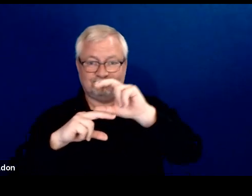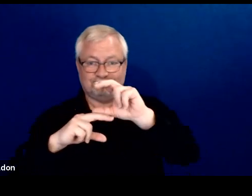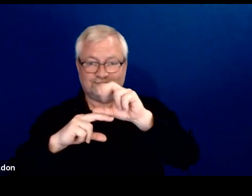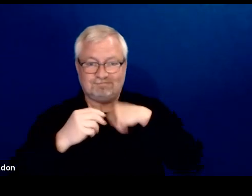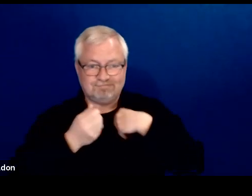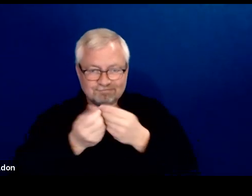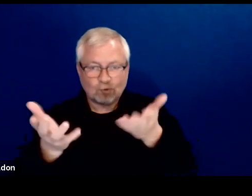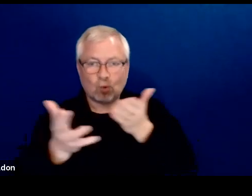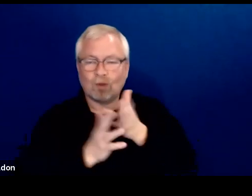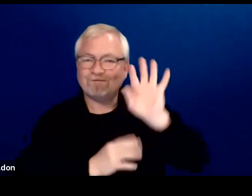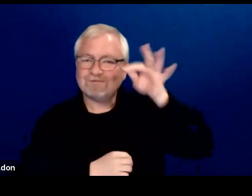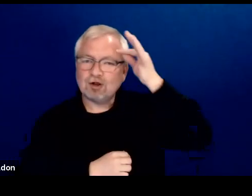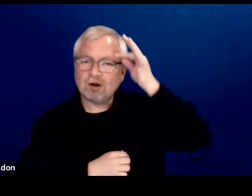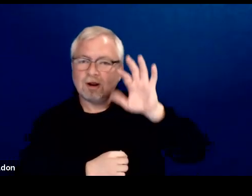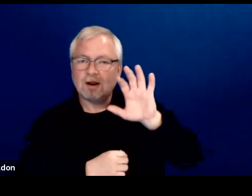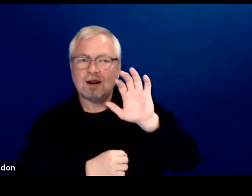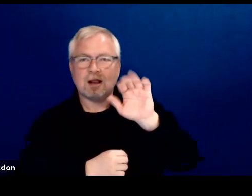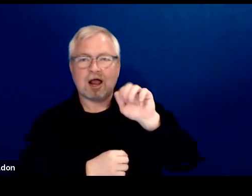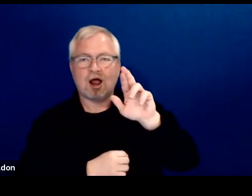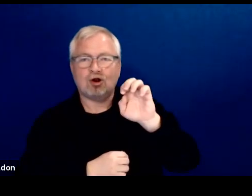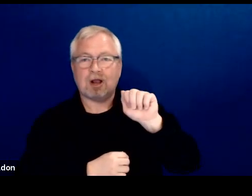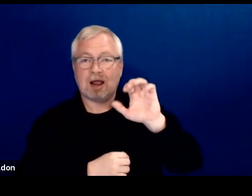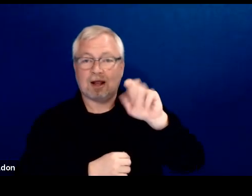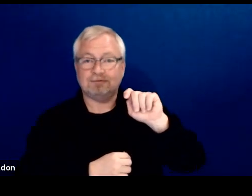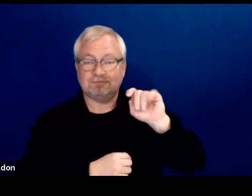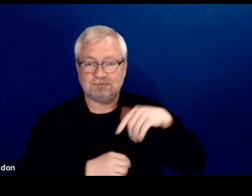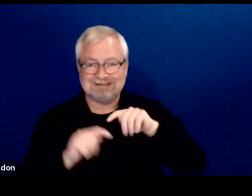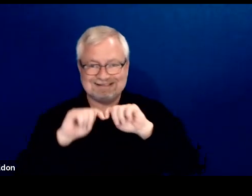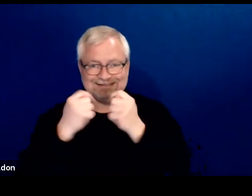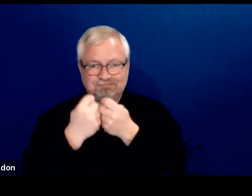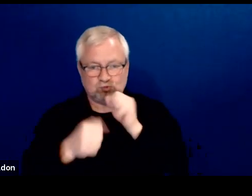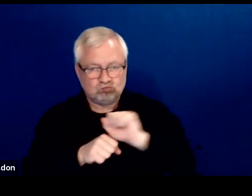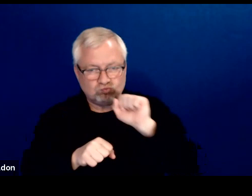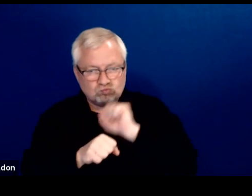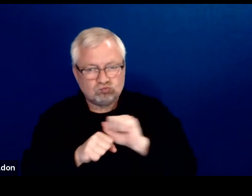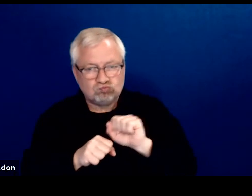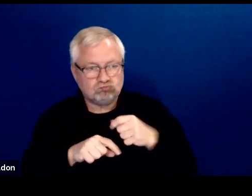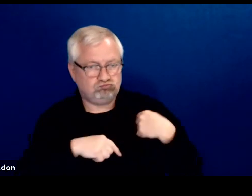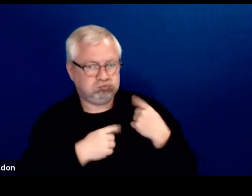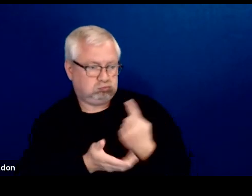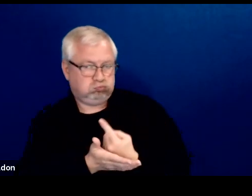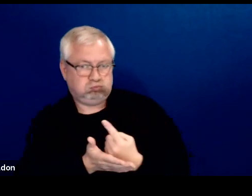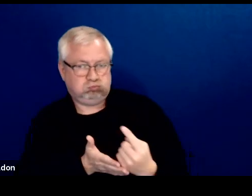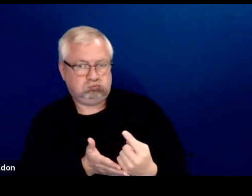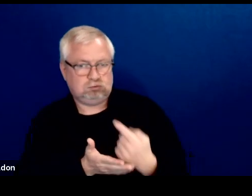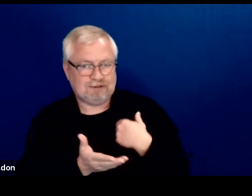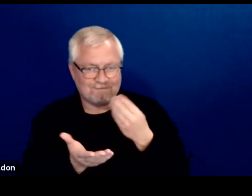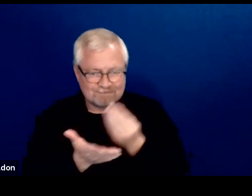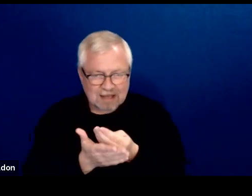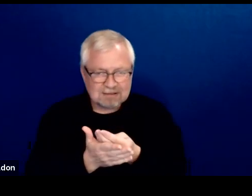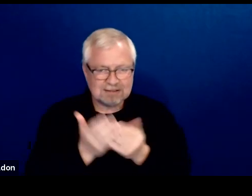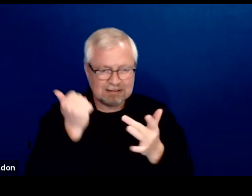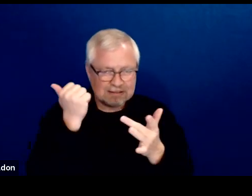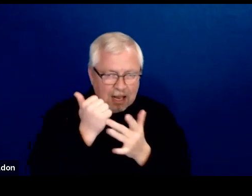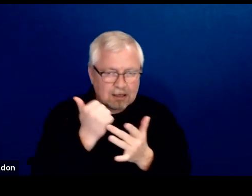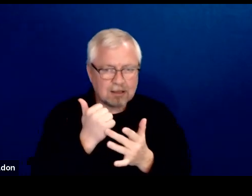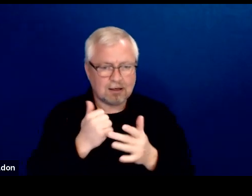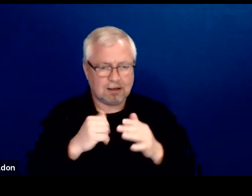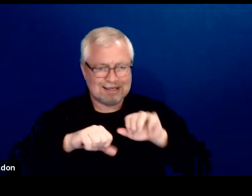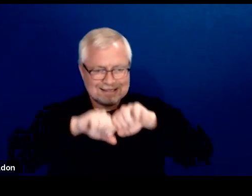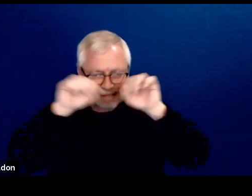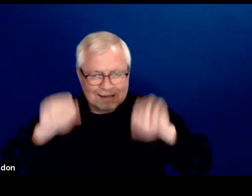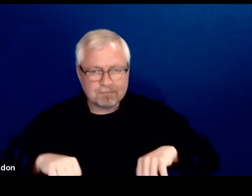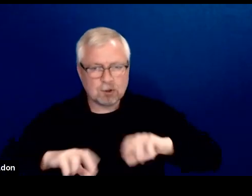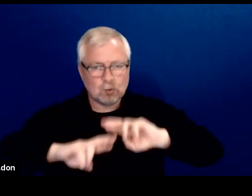That's thanks to our team working throughout last weekend to build that, the financials and the technology into our system so it would be ready. And as soon as the Department of